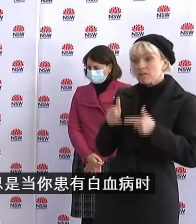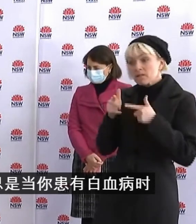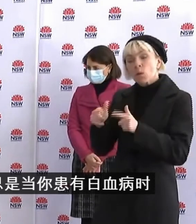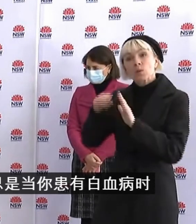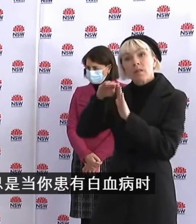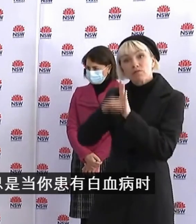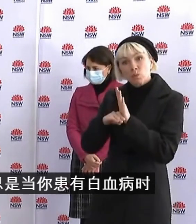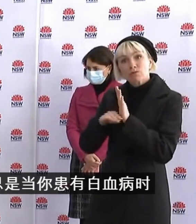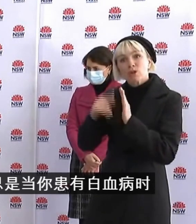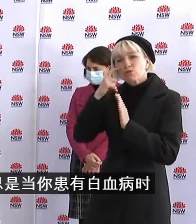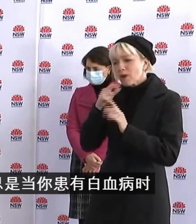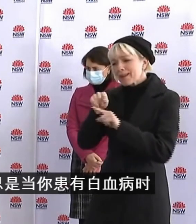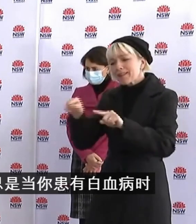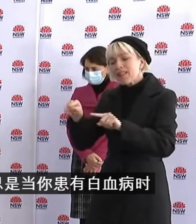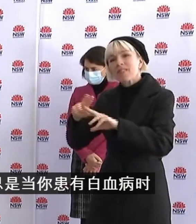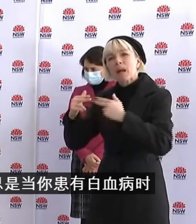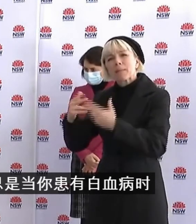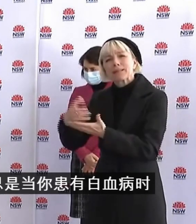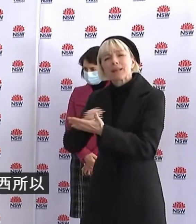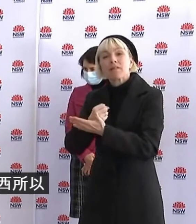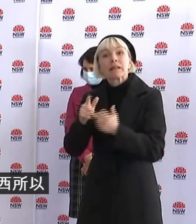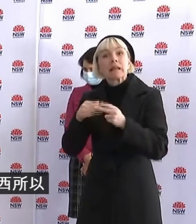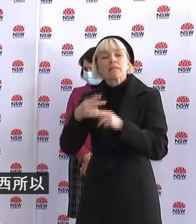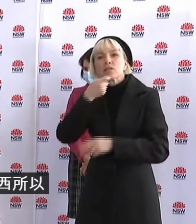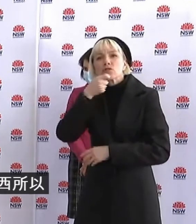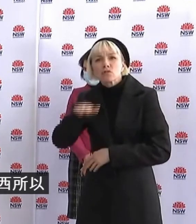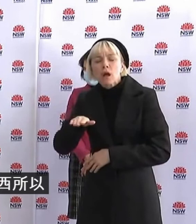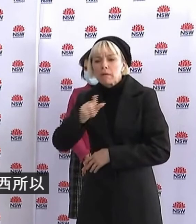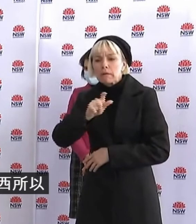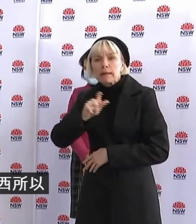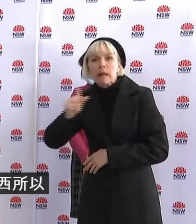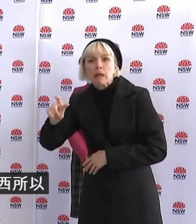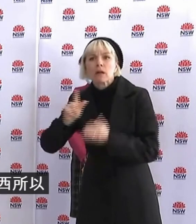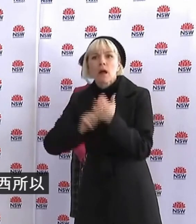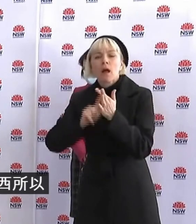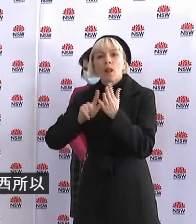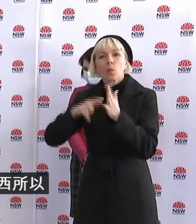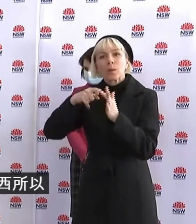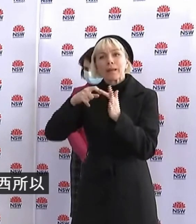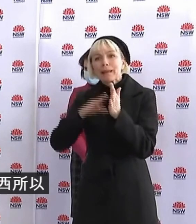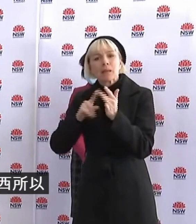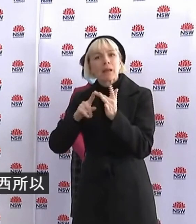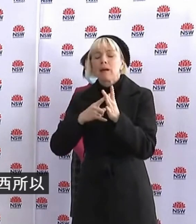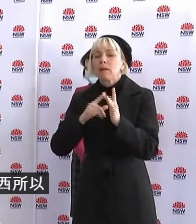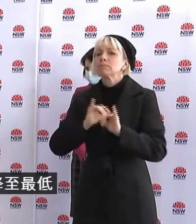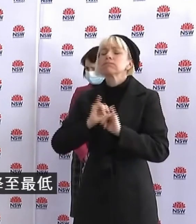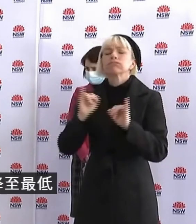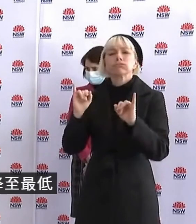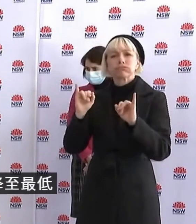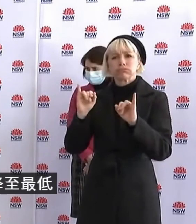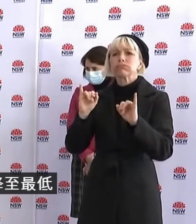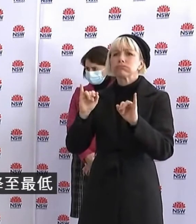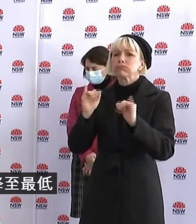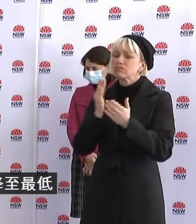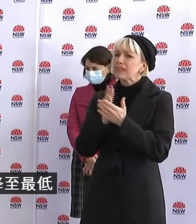with leukemia when you have leukemia, you're very, very vulnerable to viruses, bacteria, anything. So they're trying